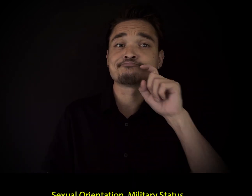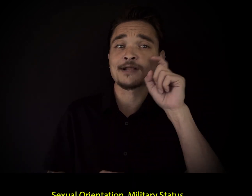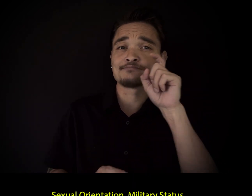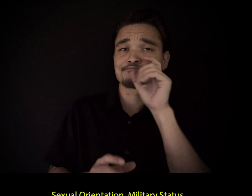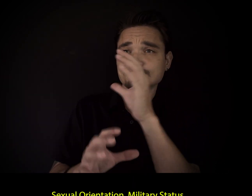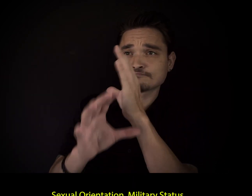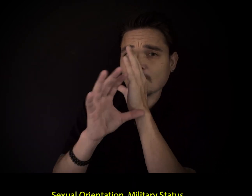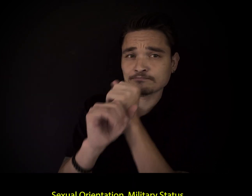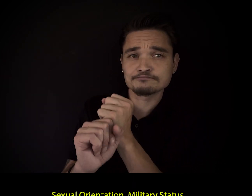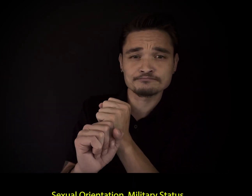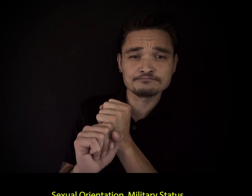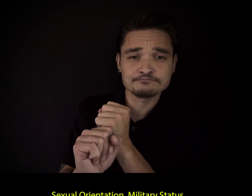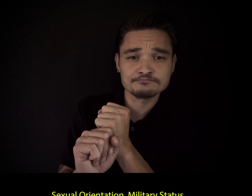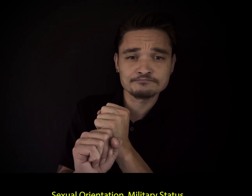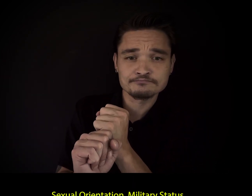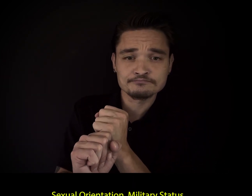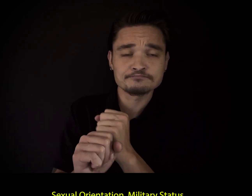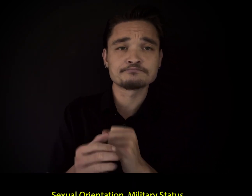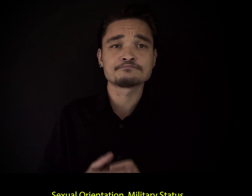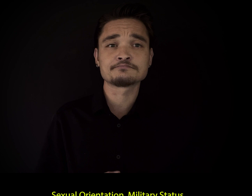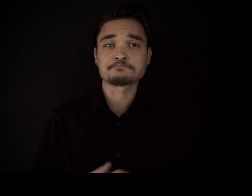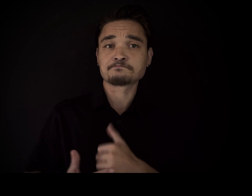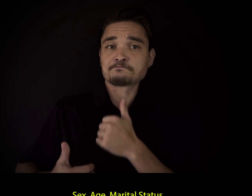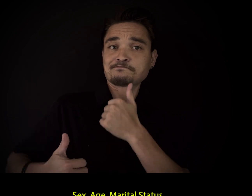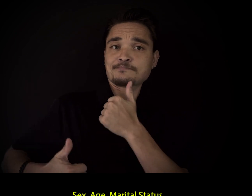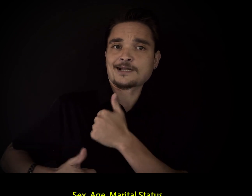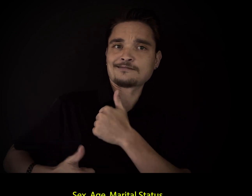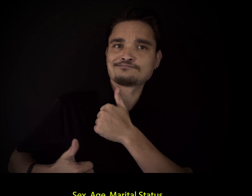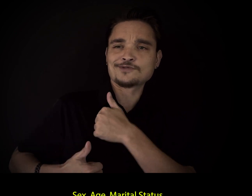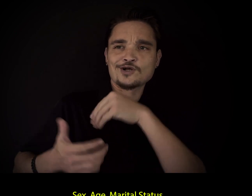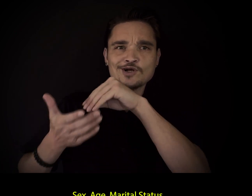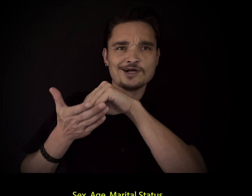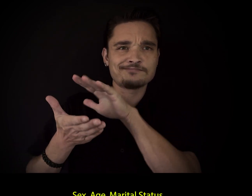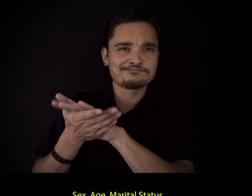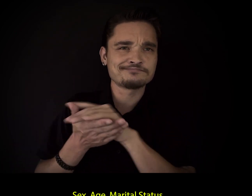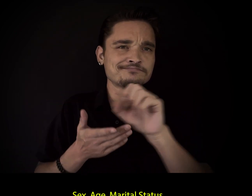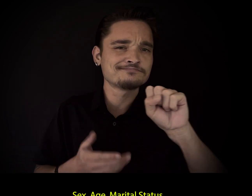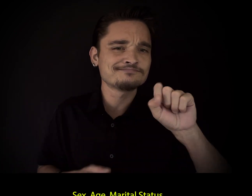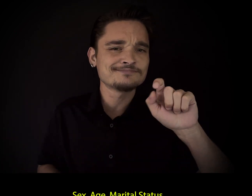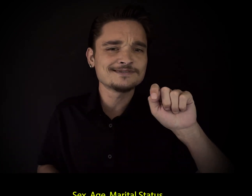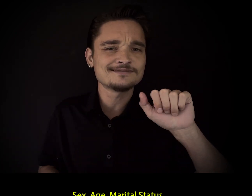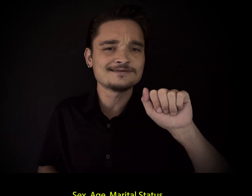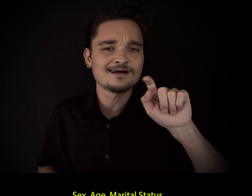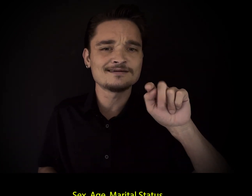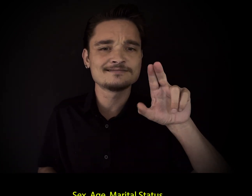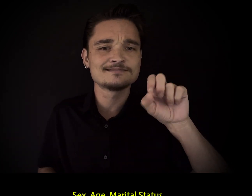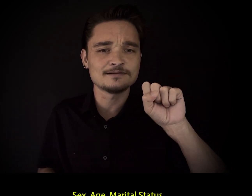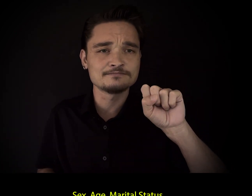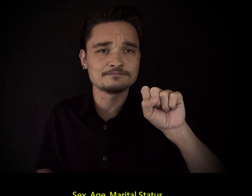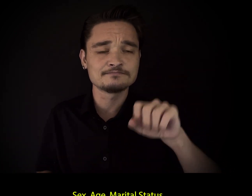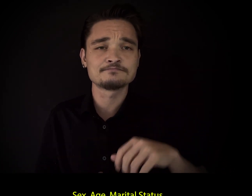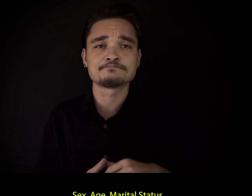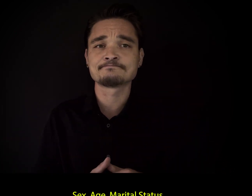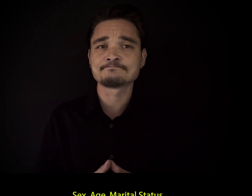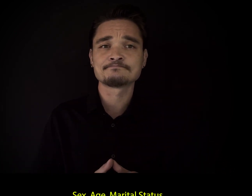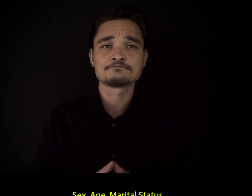sexual orientation, military status, sex, age, marital status,